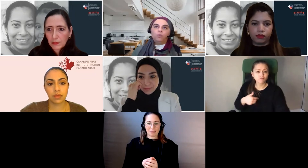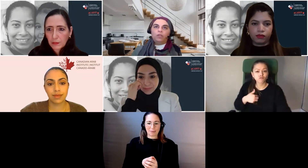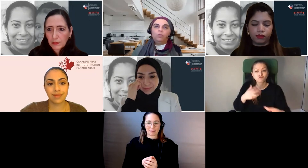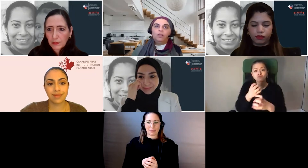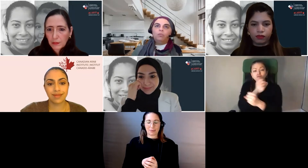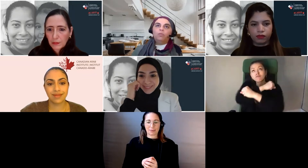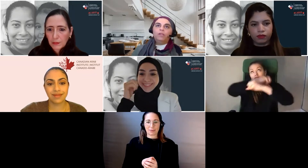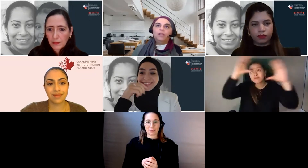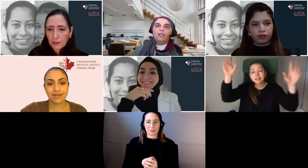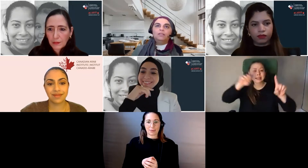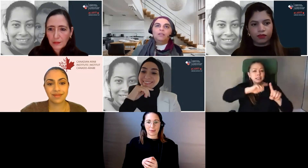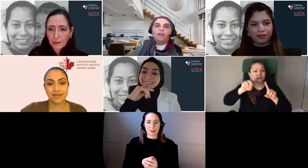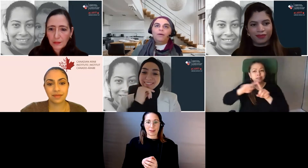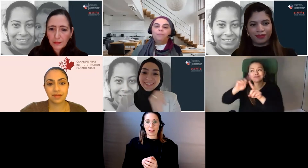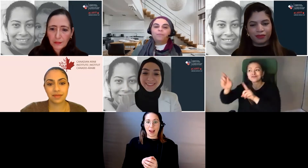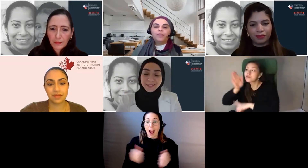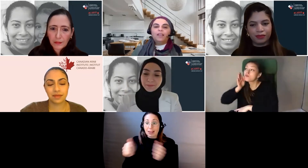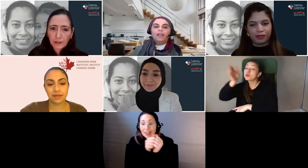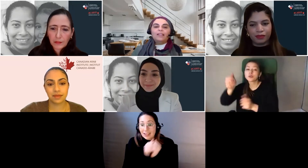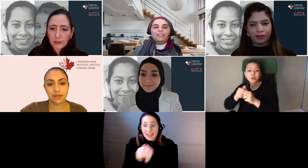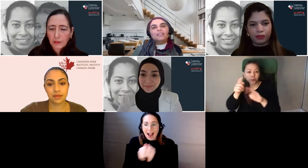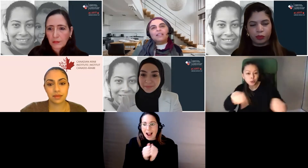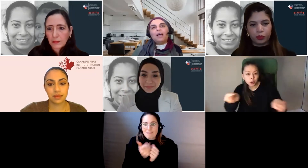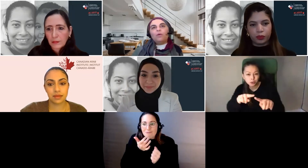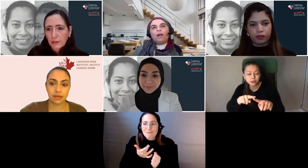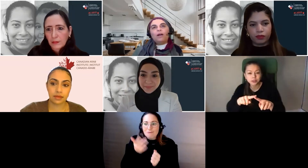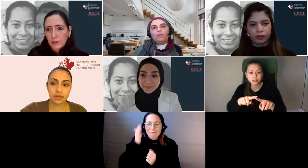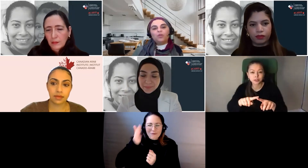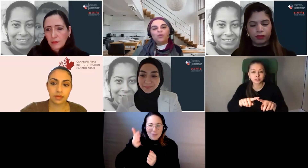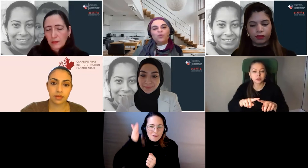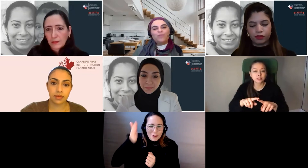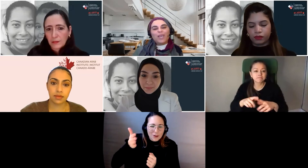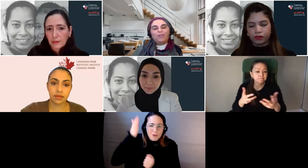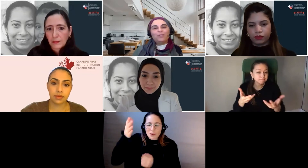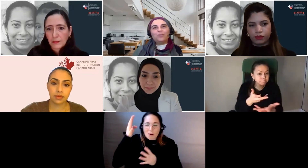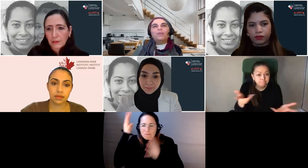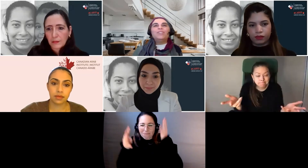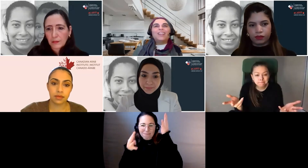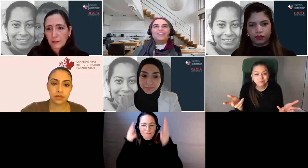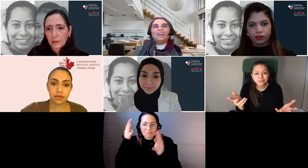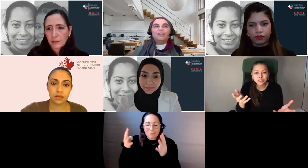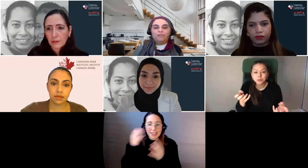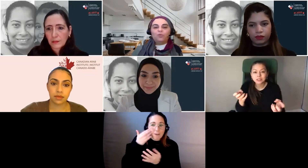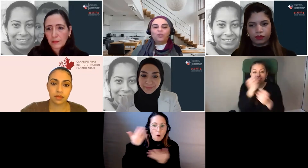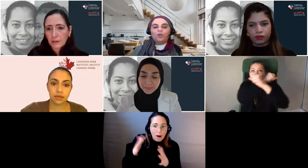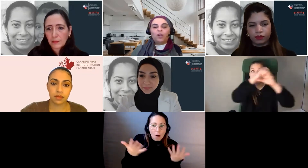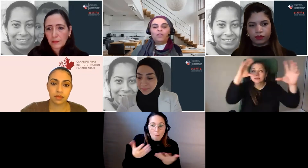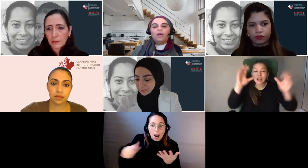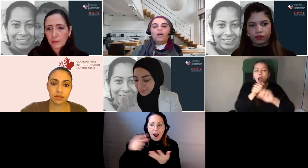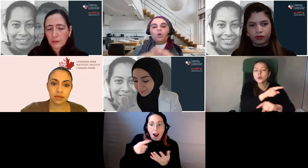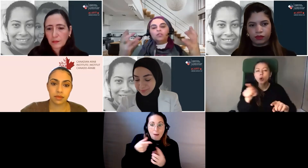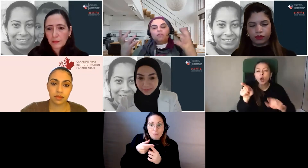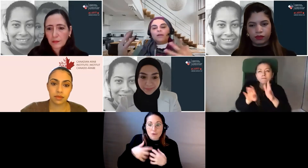futures with you at the moment. And I'd like to see how you would be able to build that ideal future